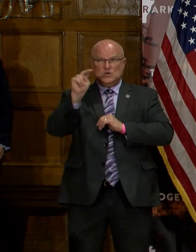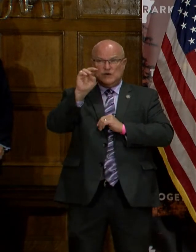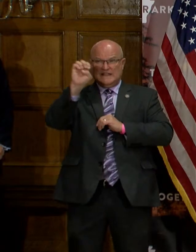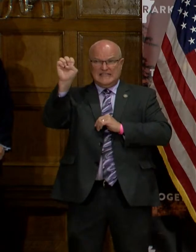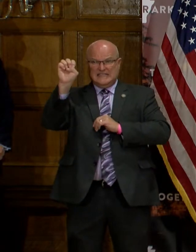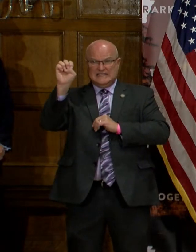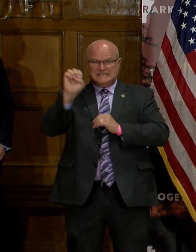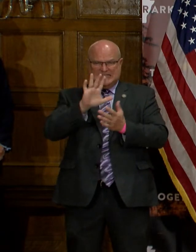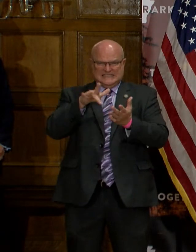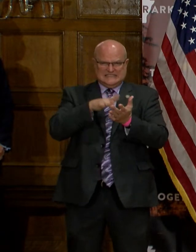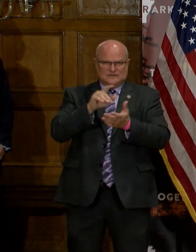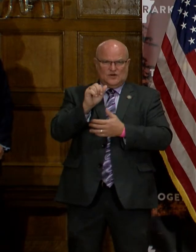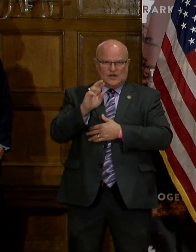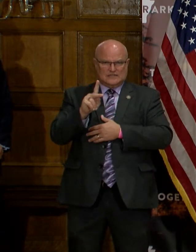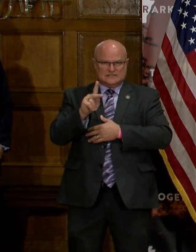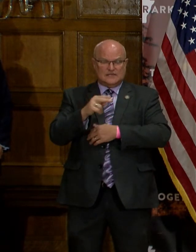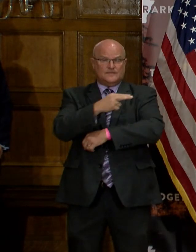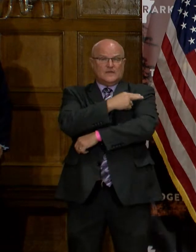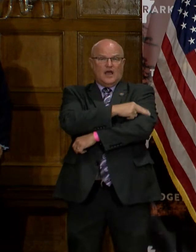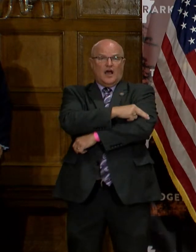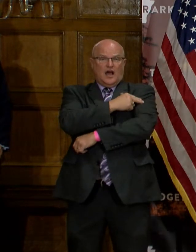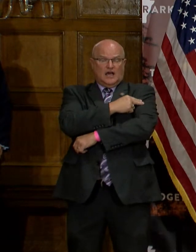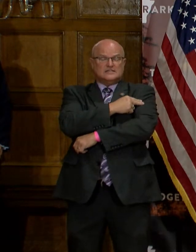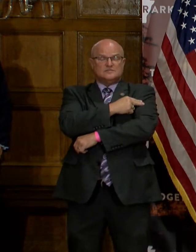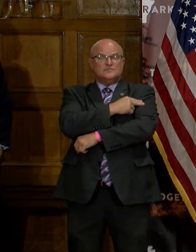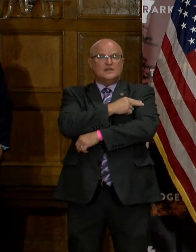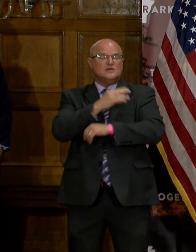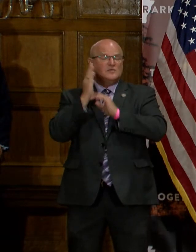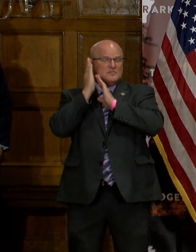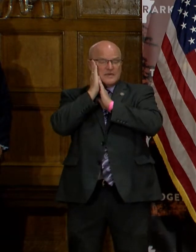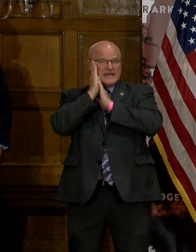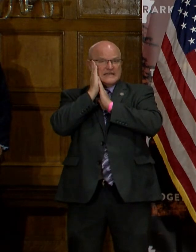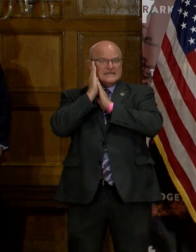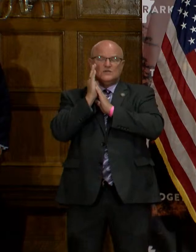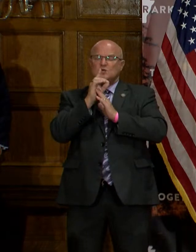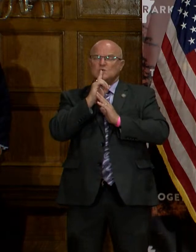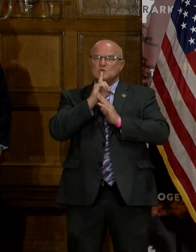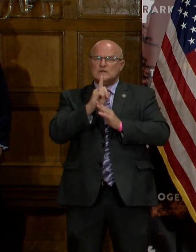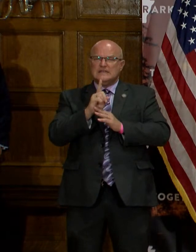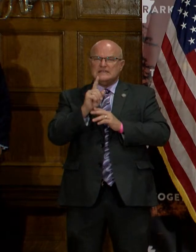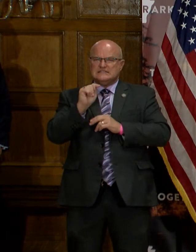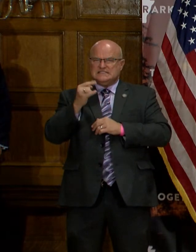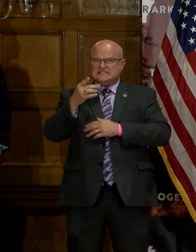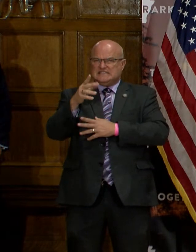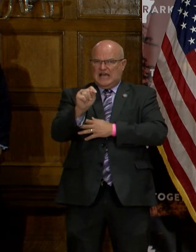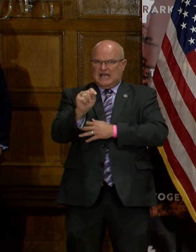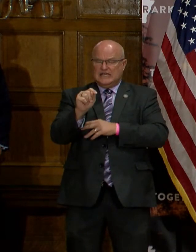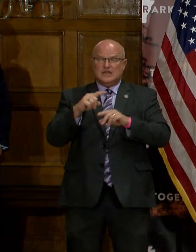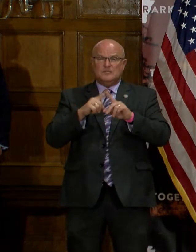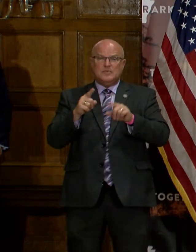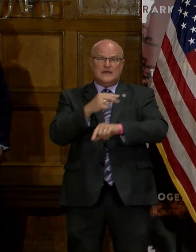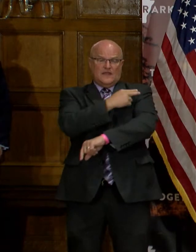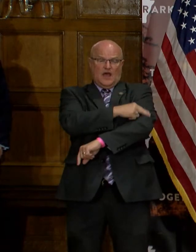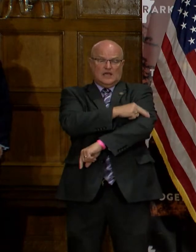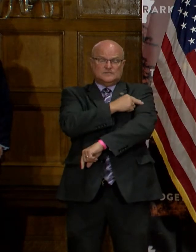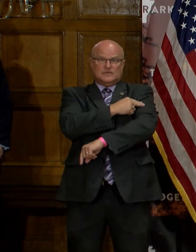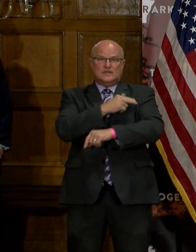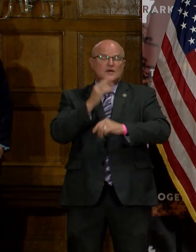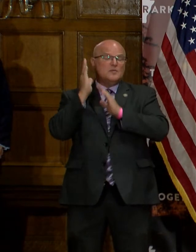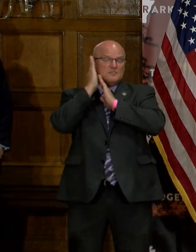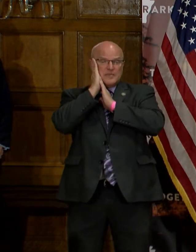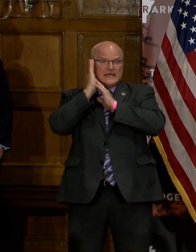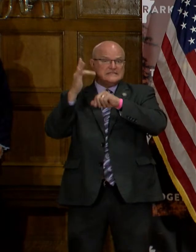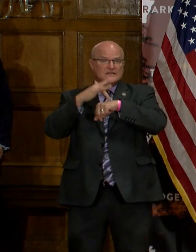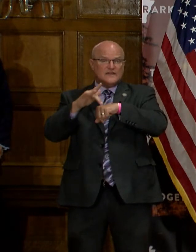Arkansas. Hospital bed capacity in Northeast and Central areas are tight, but the total beds available is not the issue. It is the number of